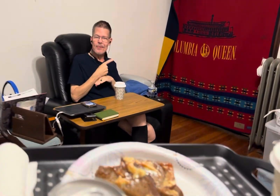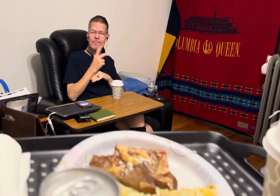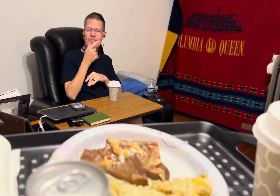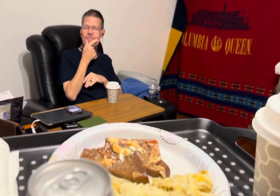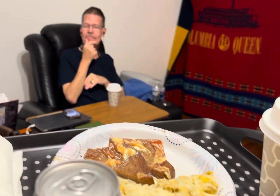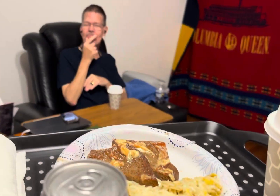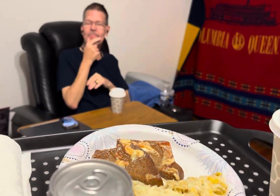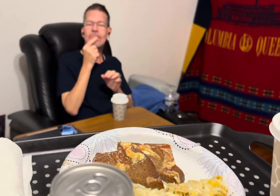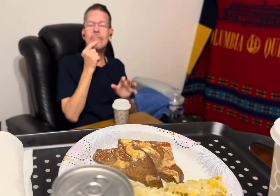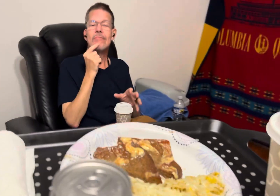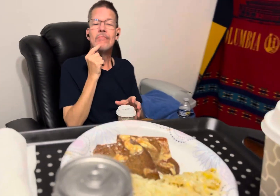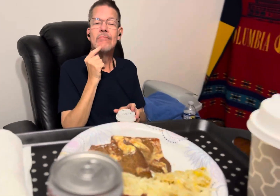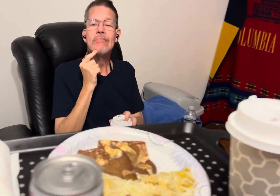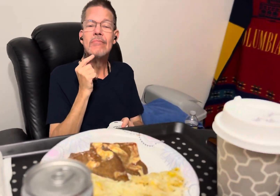What's breakfast today?